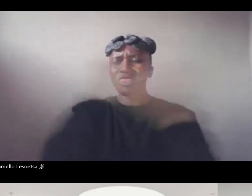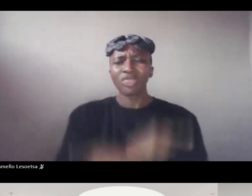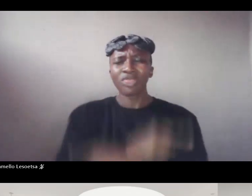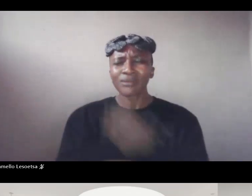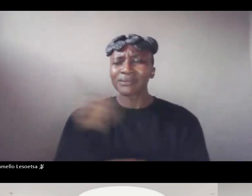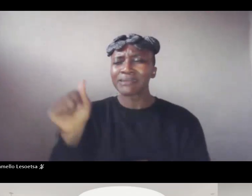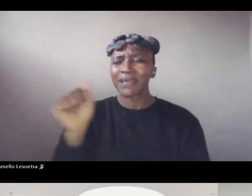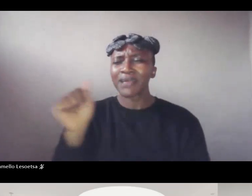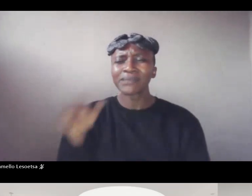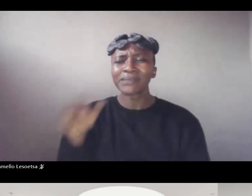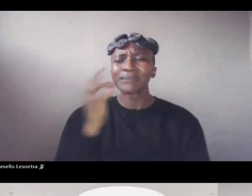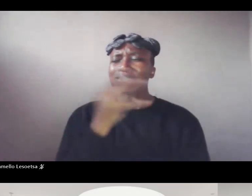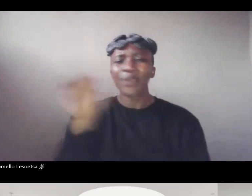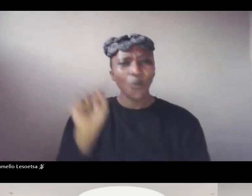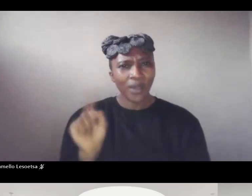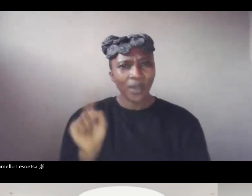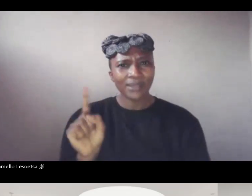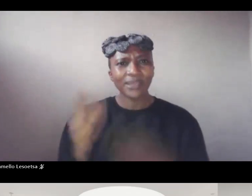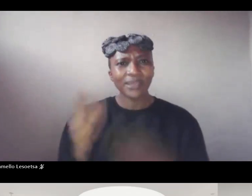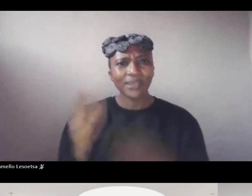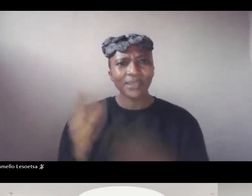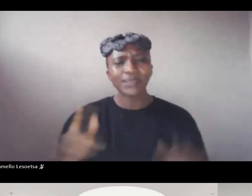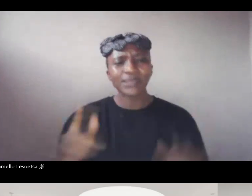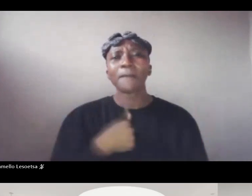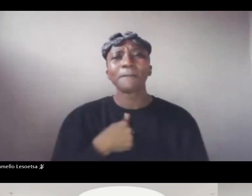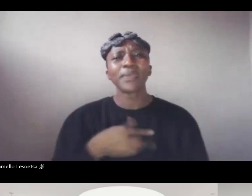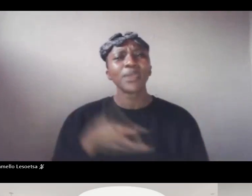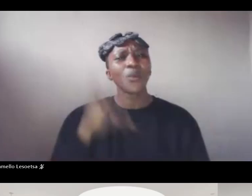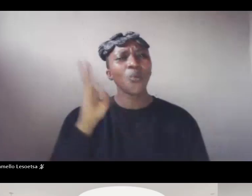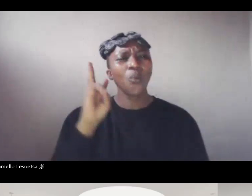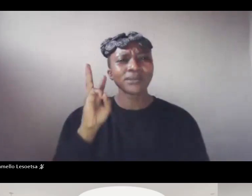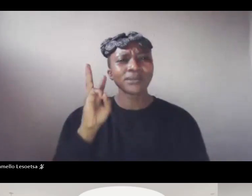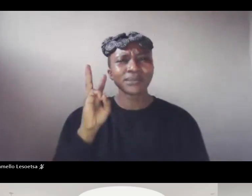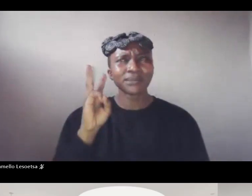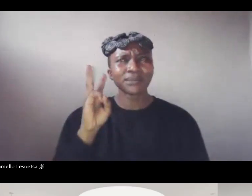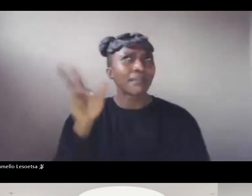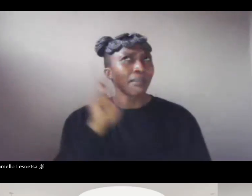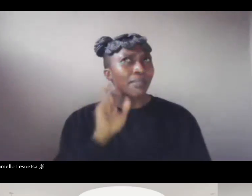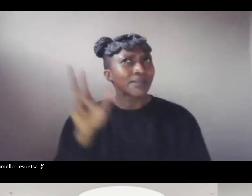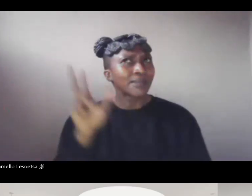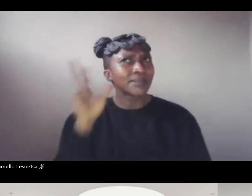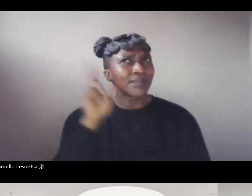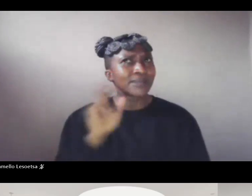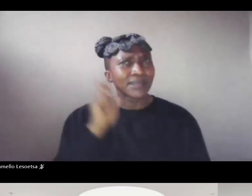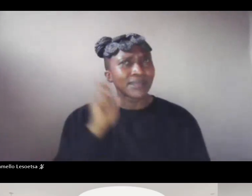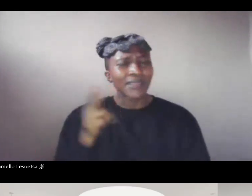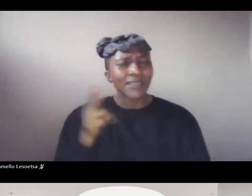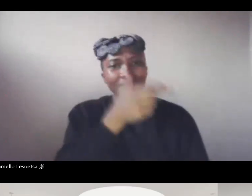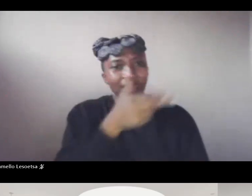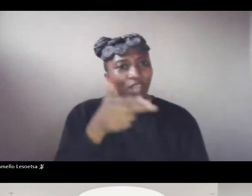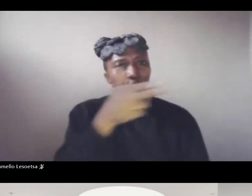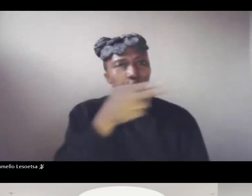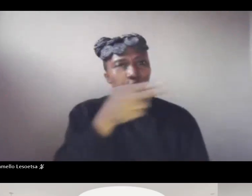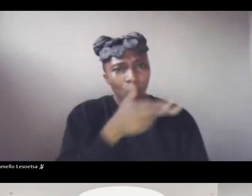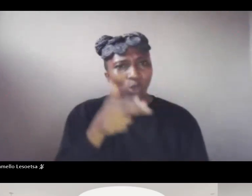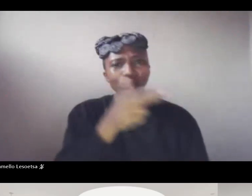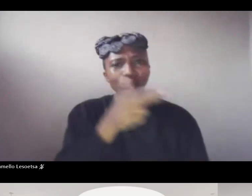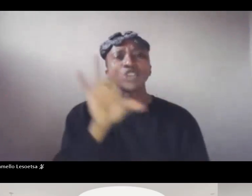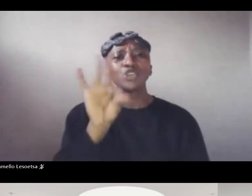I was listening to the videos on Tuesday on sign